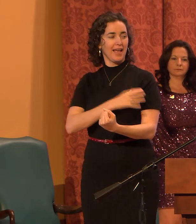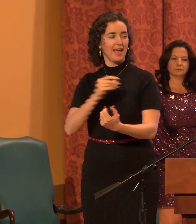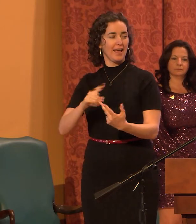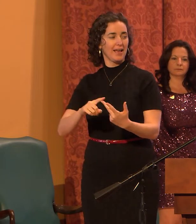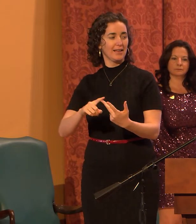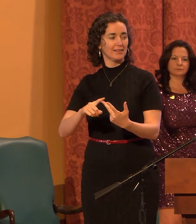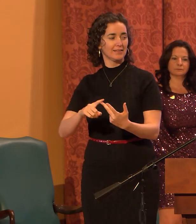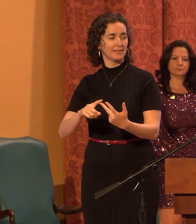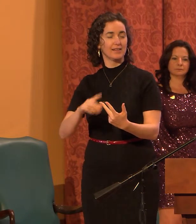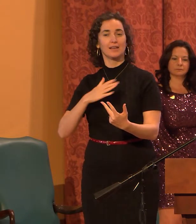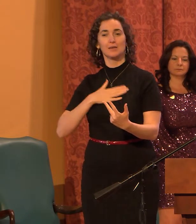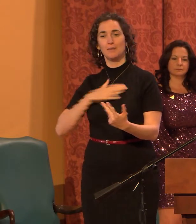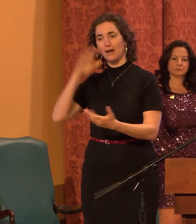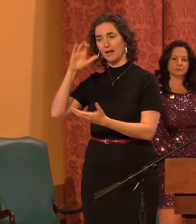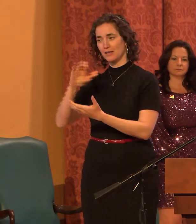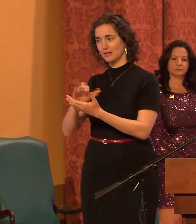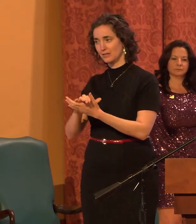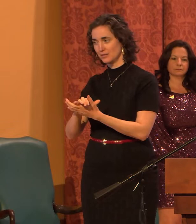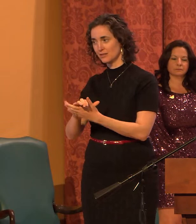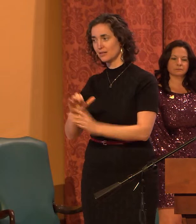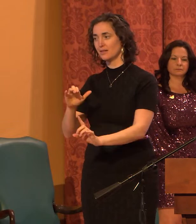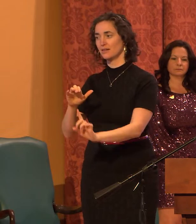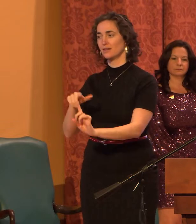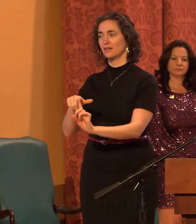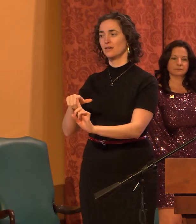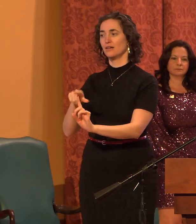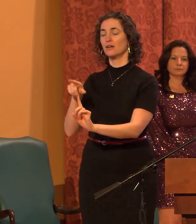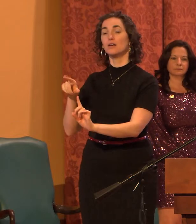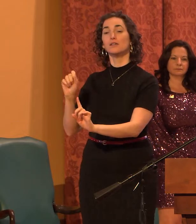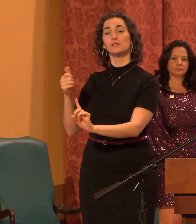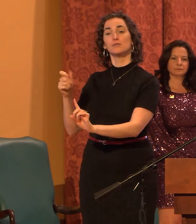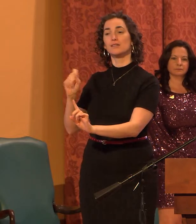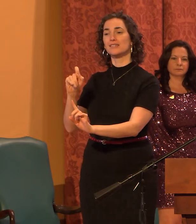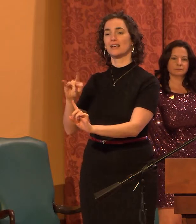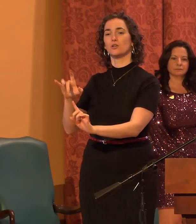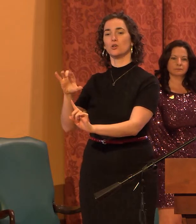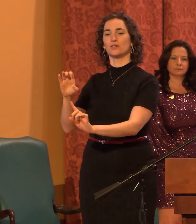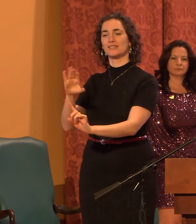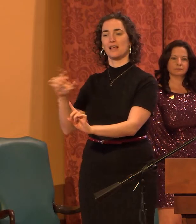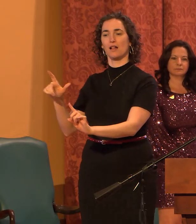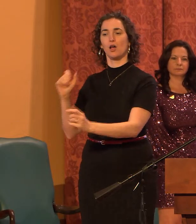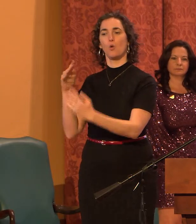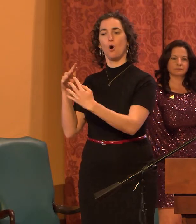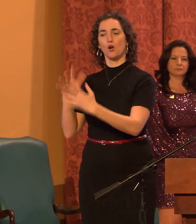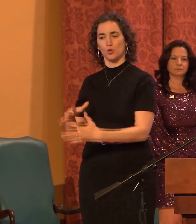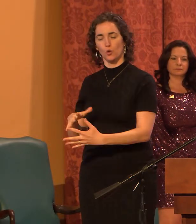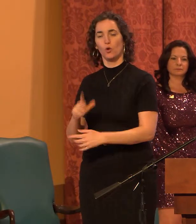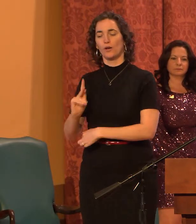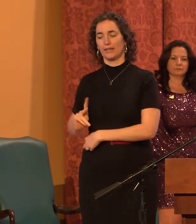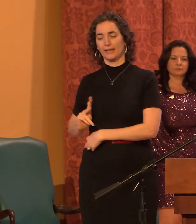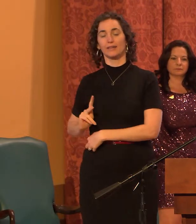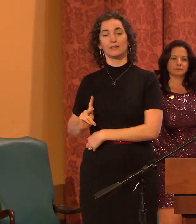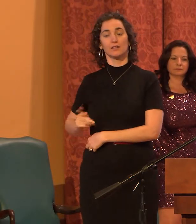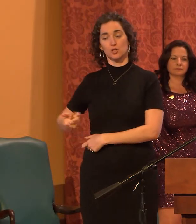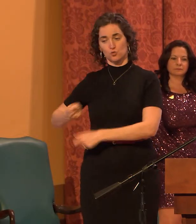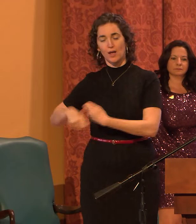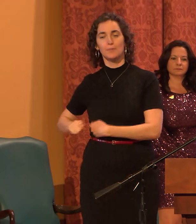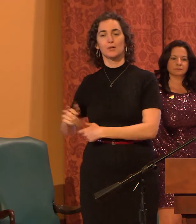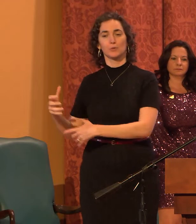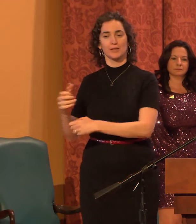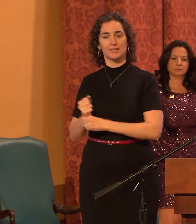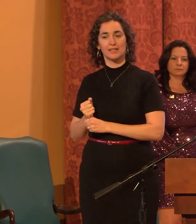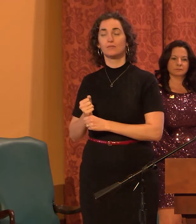and my late husband, Don Boyan, a sickle cell warrior and kidney transplant recipient, through our